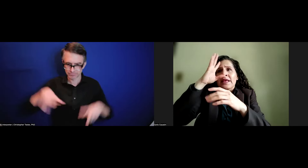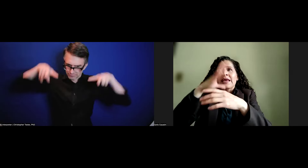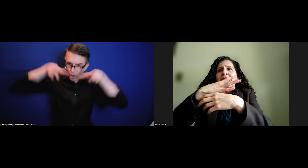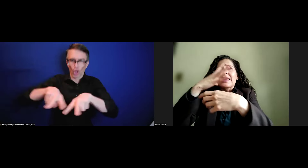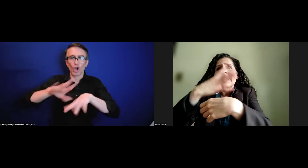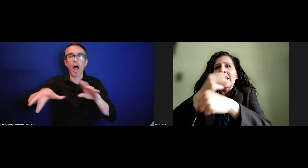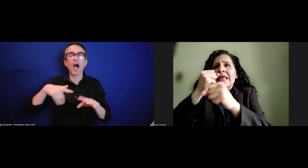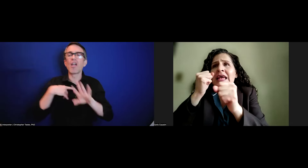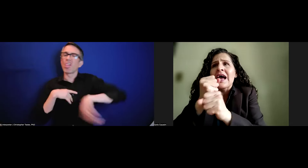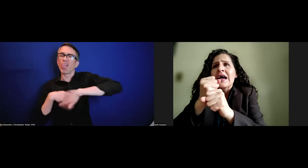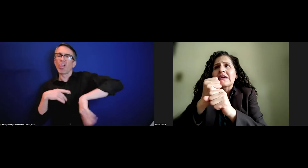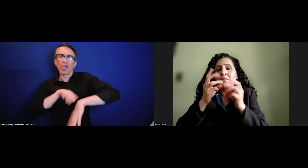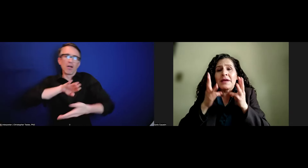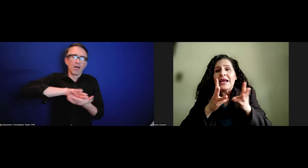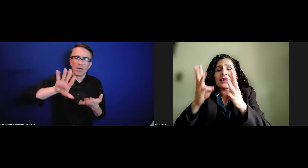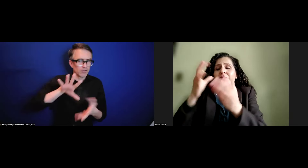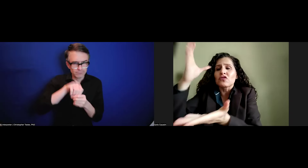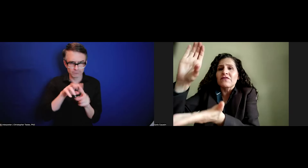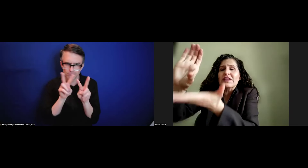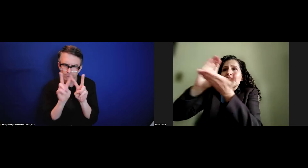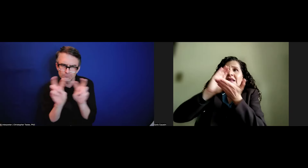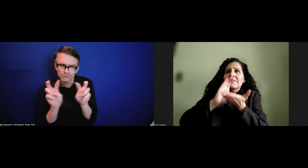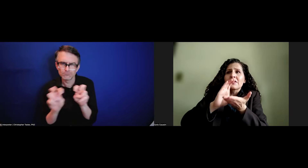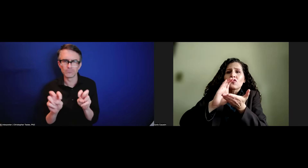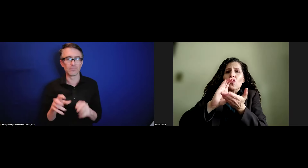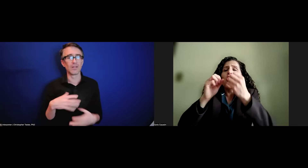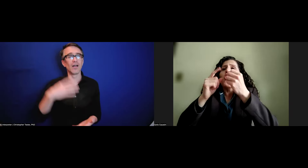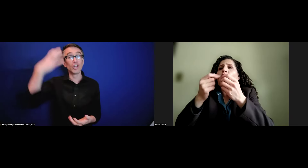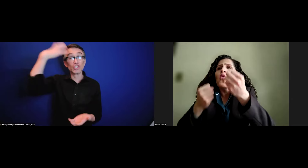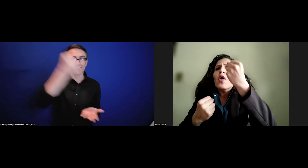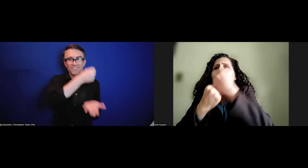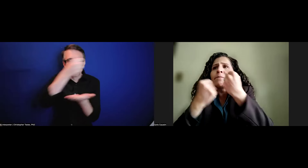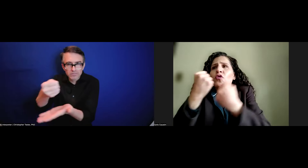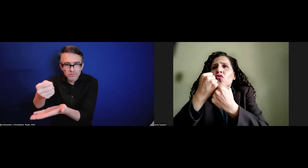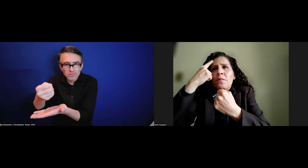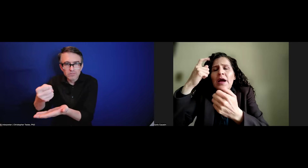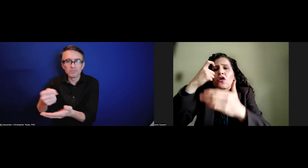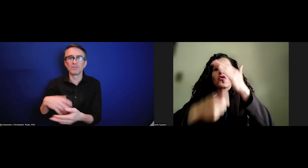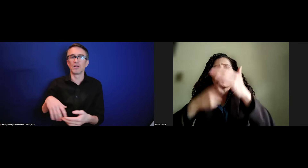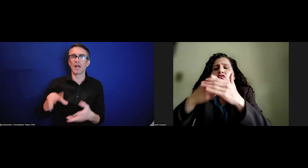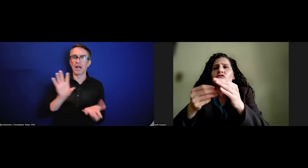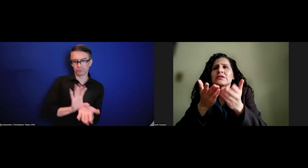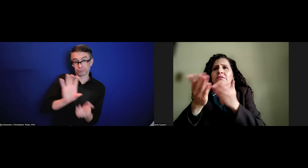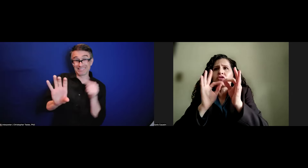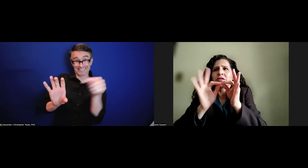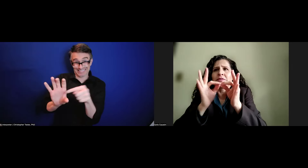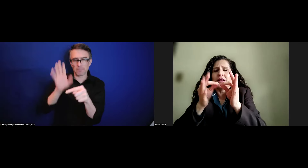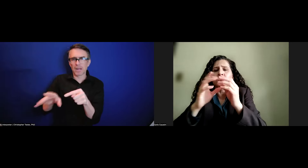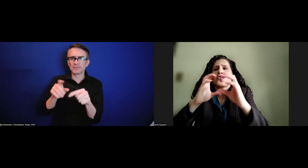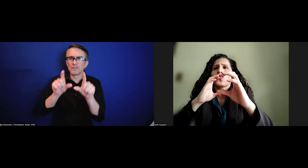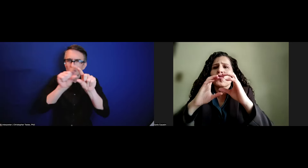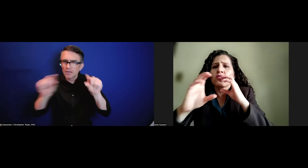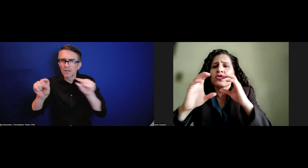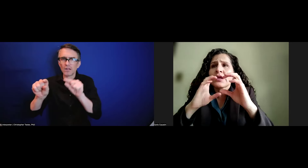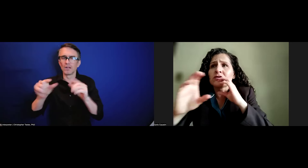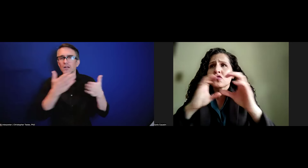sufren violencia, no pueden hacer las denuncias, no hay métodos, protocolos que nos ayuden a